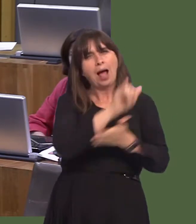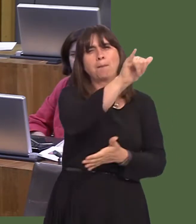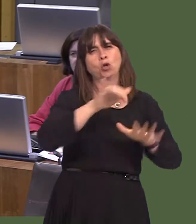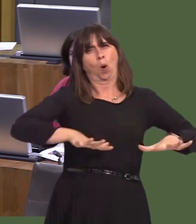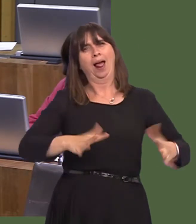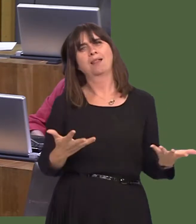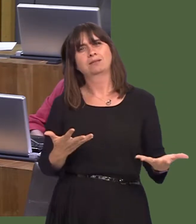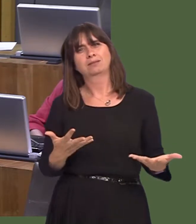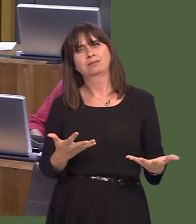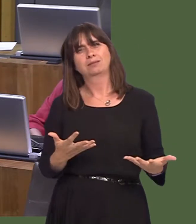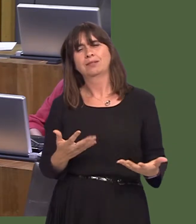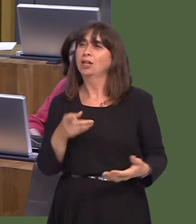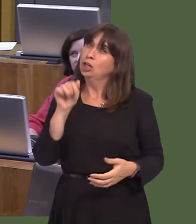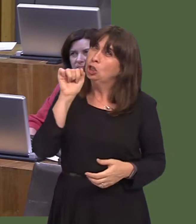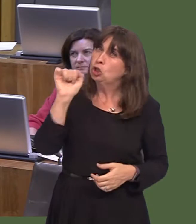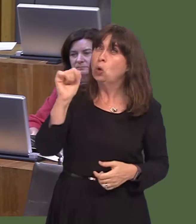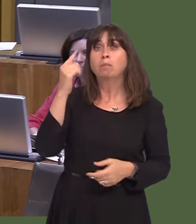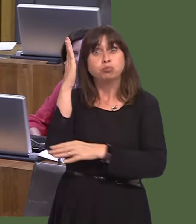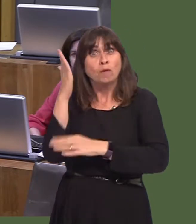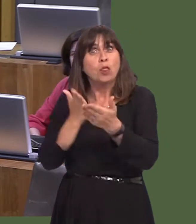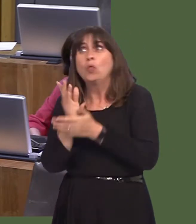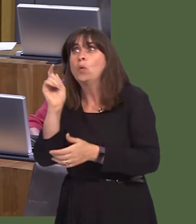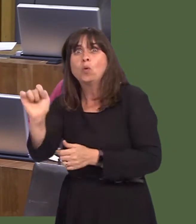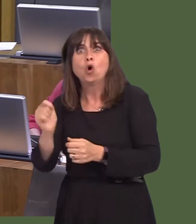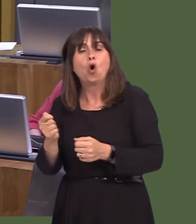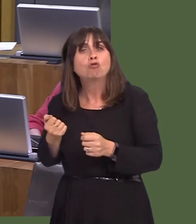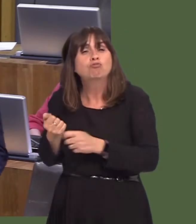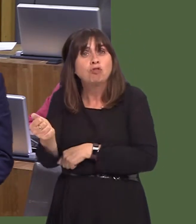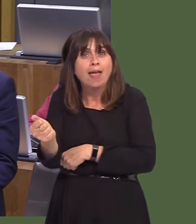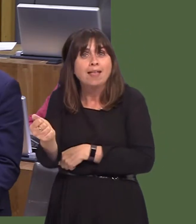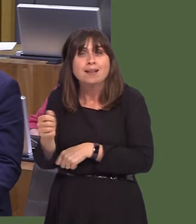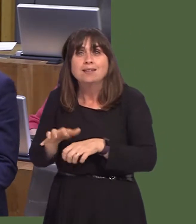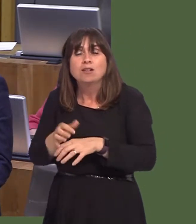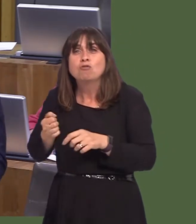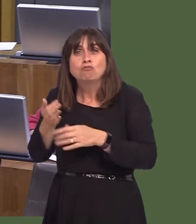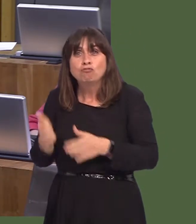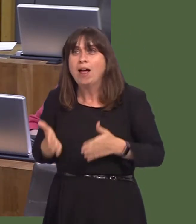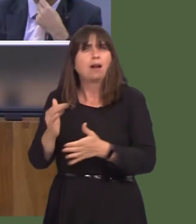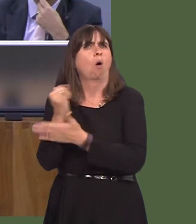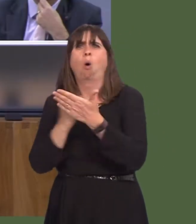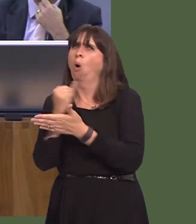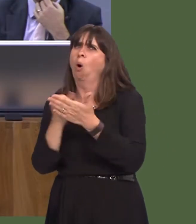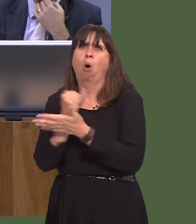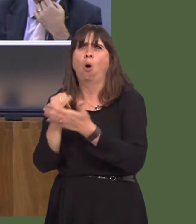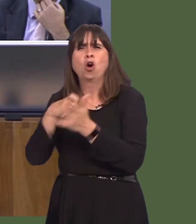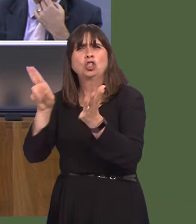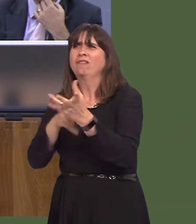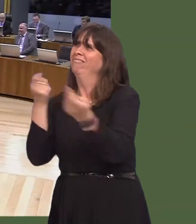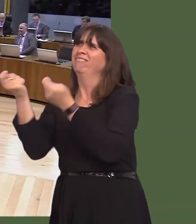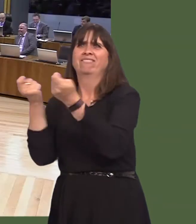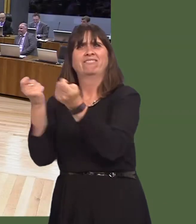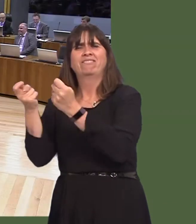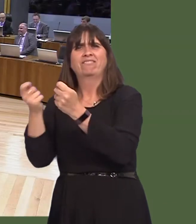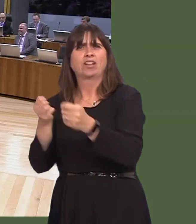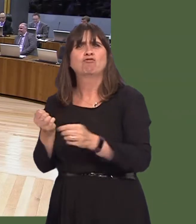mismanagement. Have a look at the way you've dealt with the railways. Have a look at the shambles you have made of the railways. It's a disgrace what